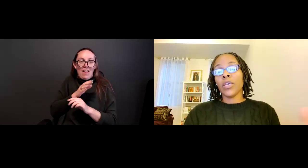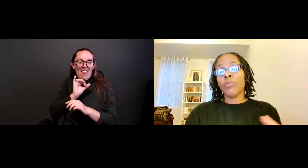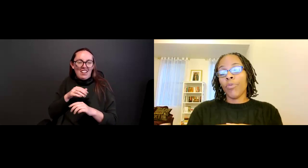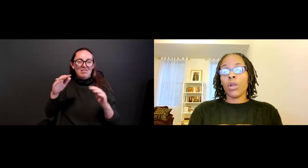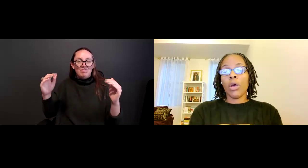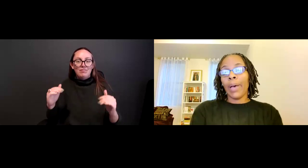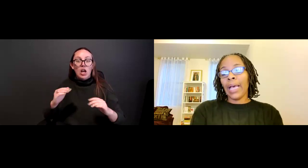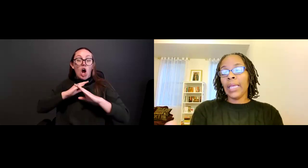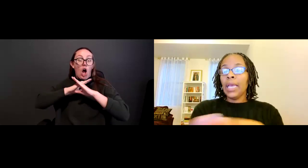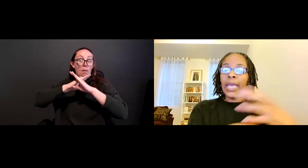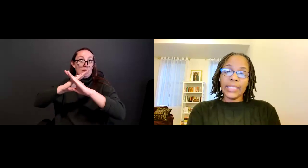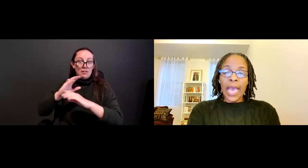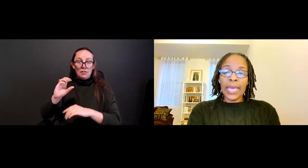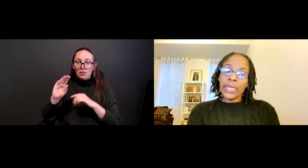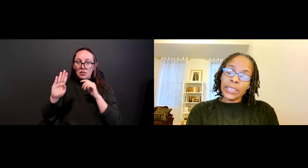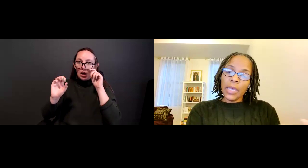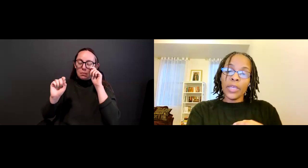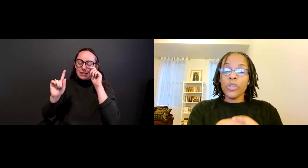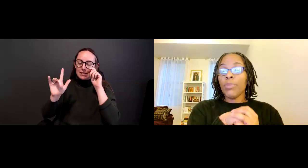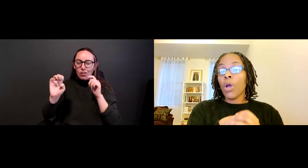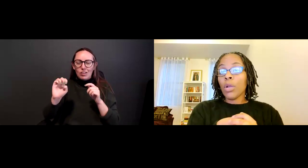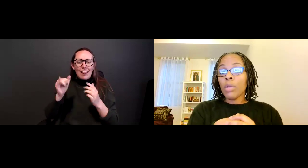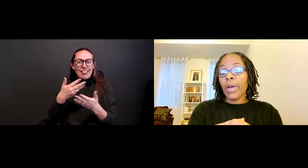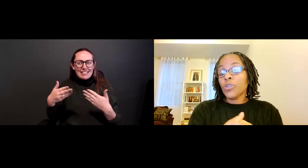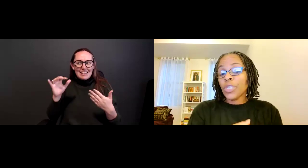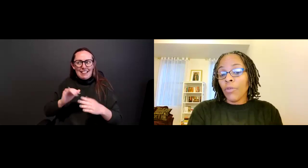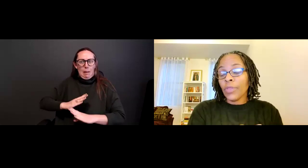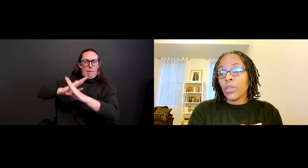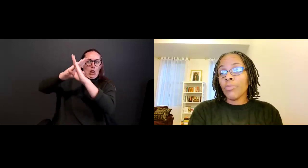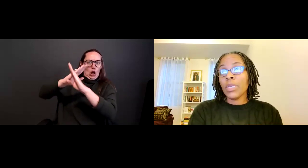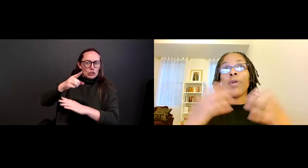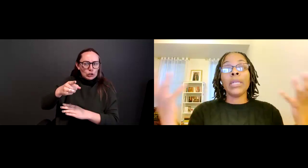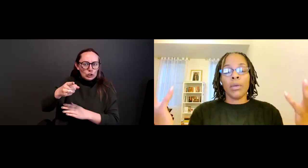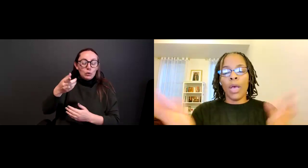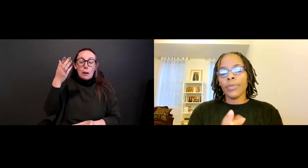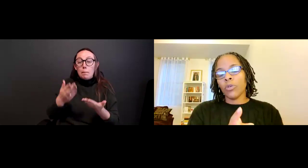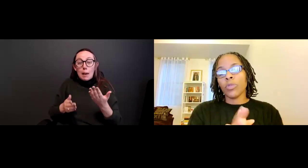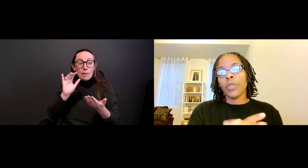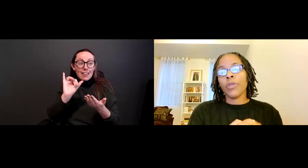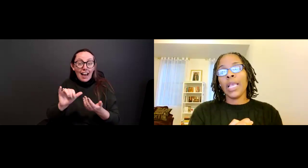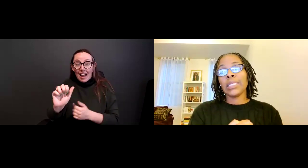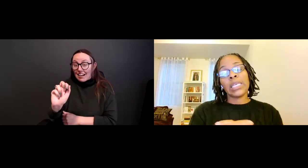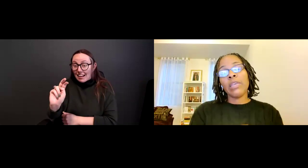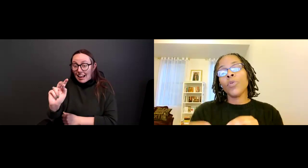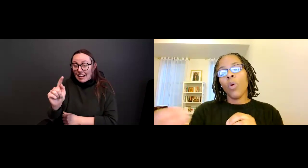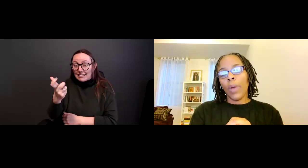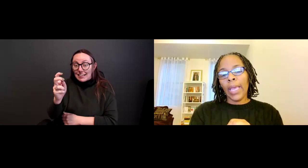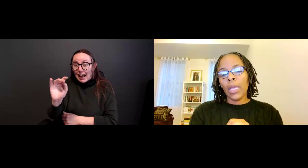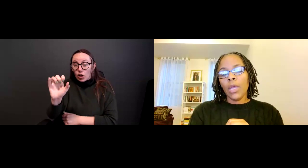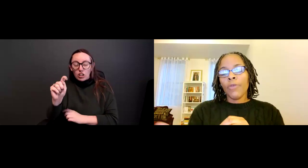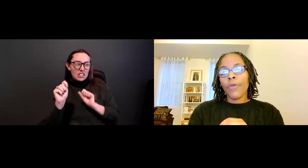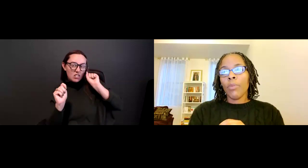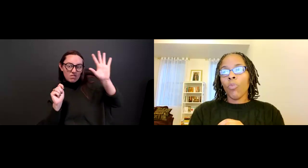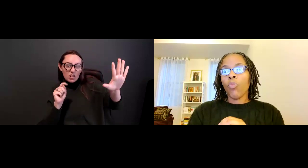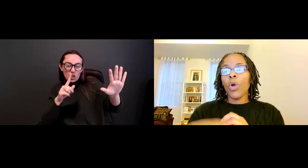your way. They could be brought on by an antagonist. They could be brought on by yourself. They could be random obstacles, but there are things that keep you